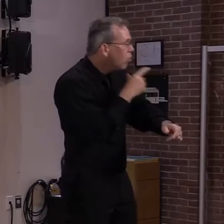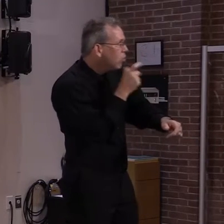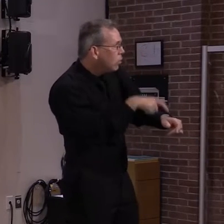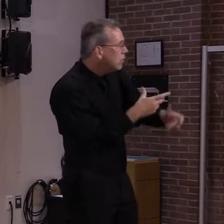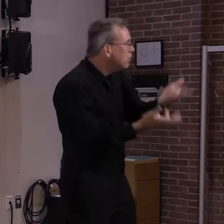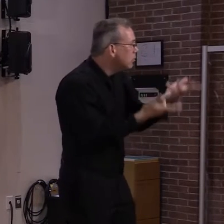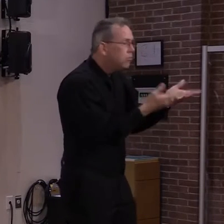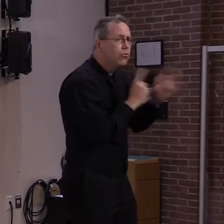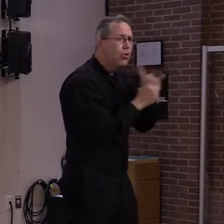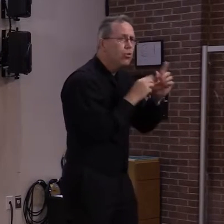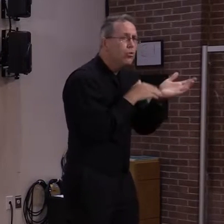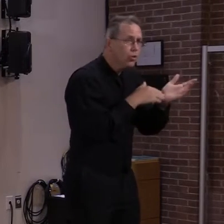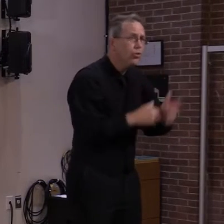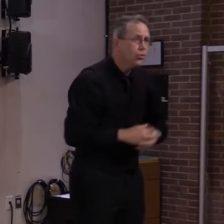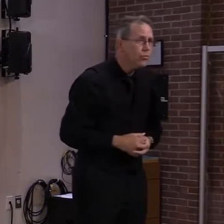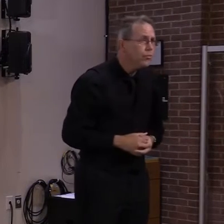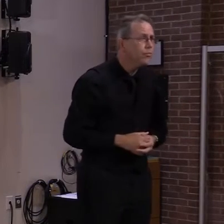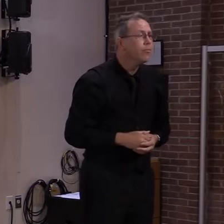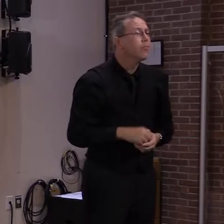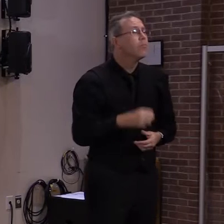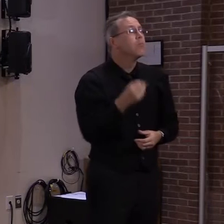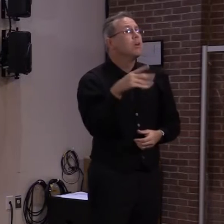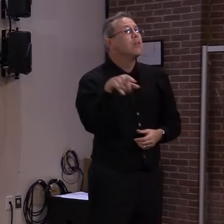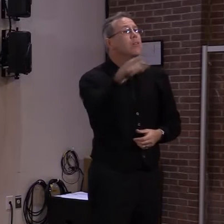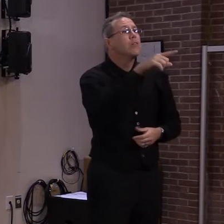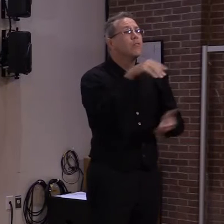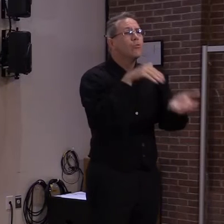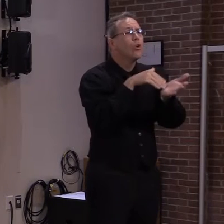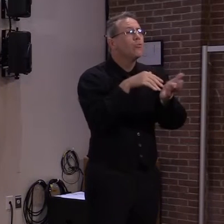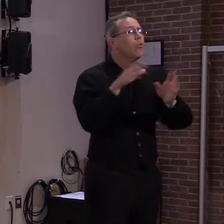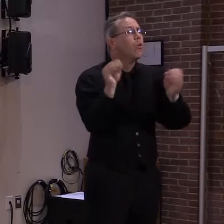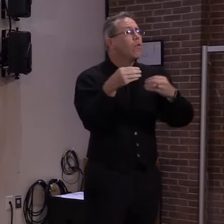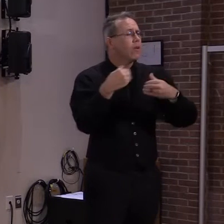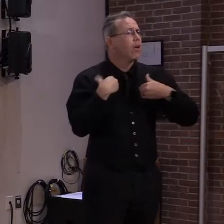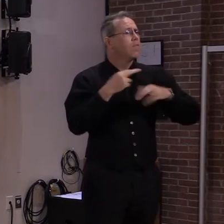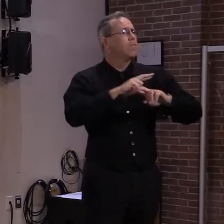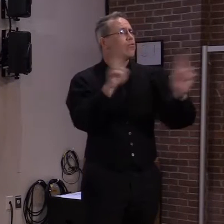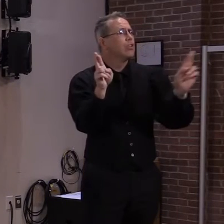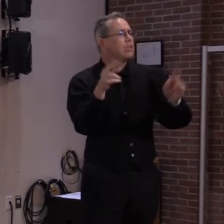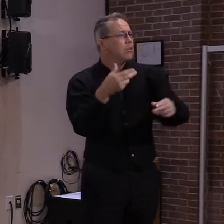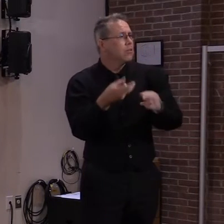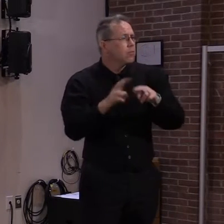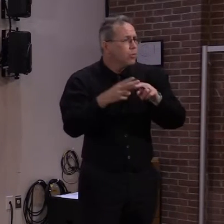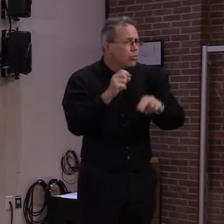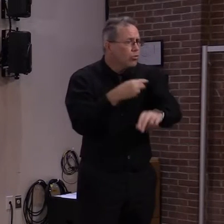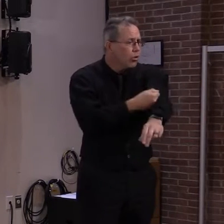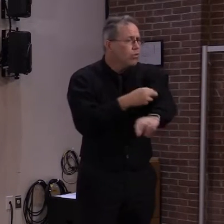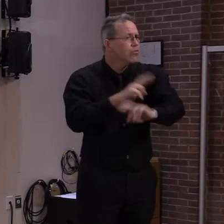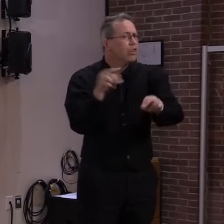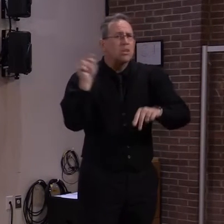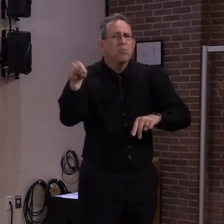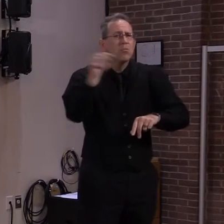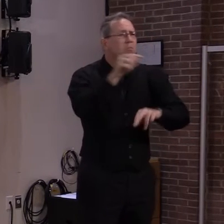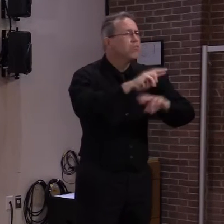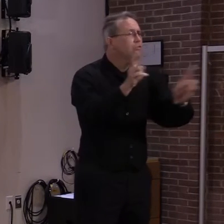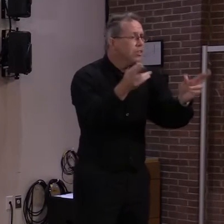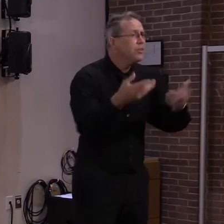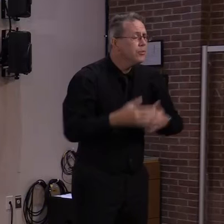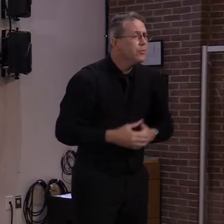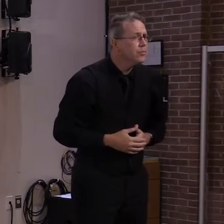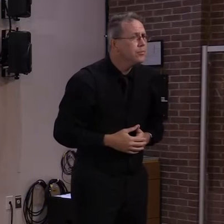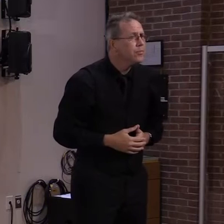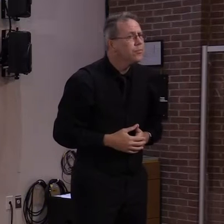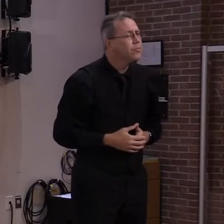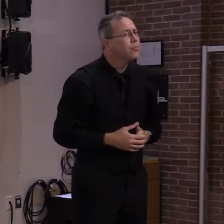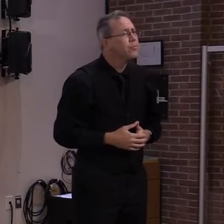providers are also equipped to give booster shots for those that are eligible. We also expect that the